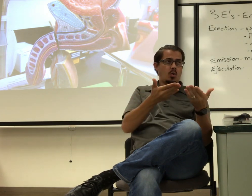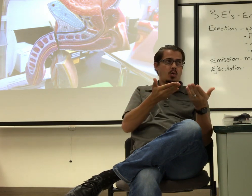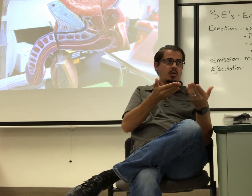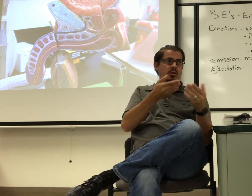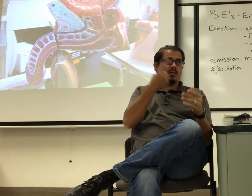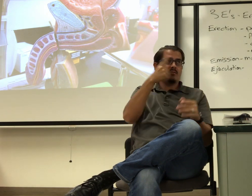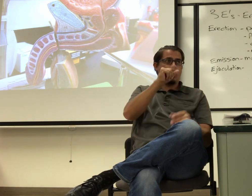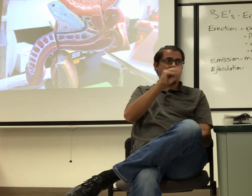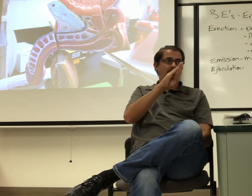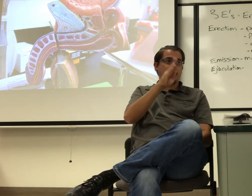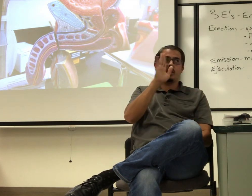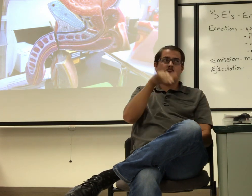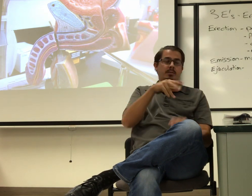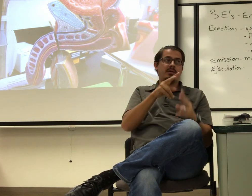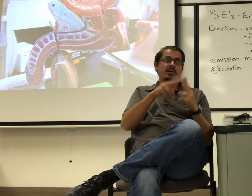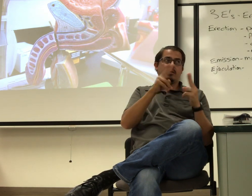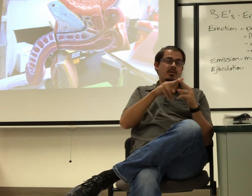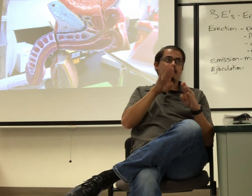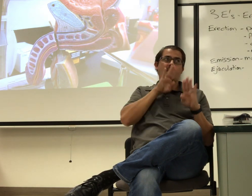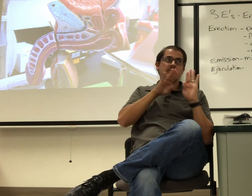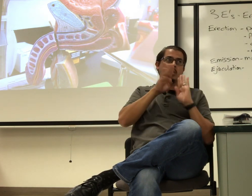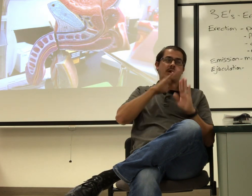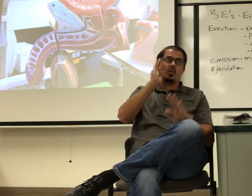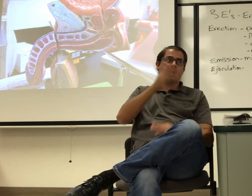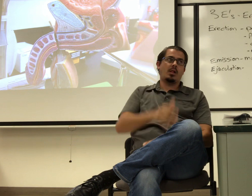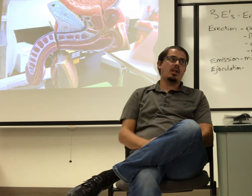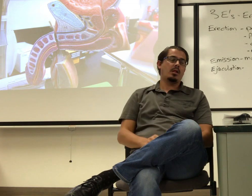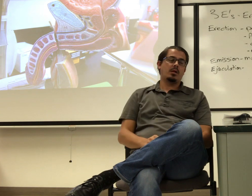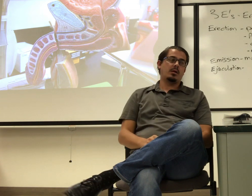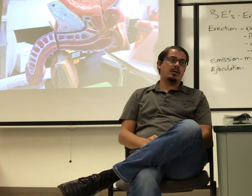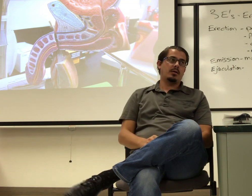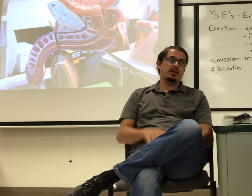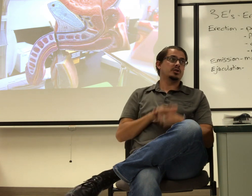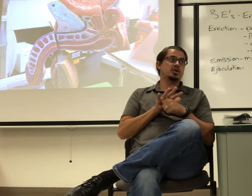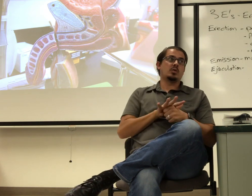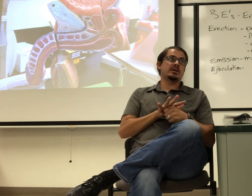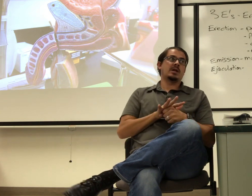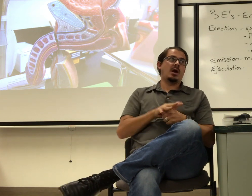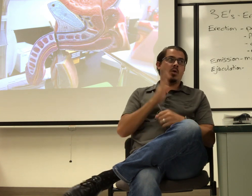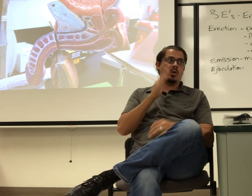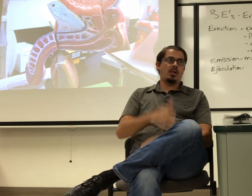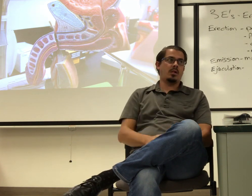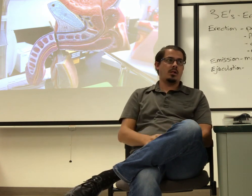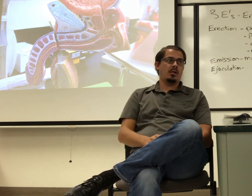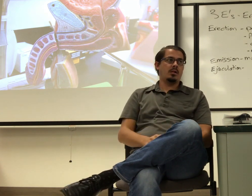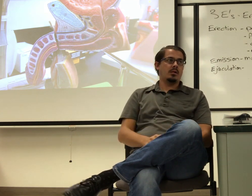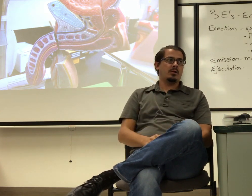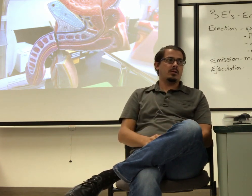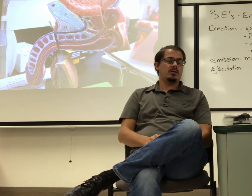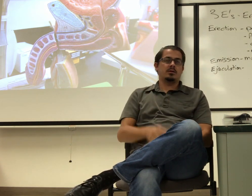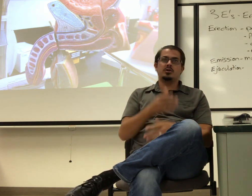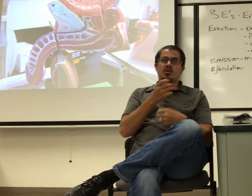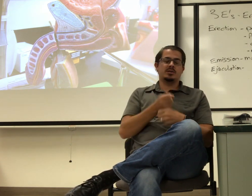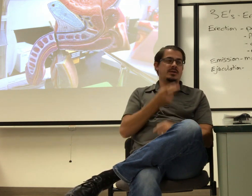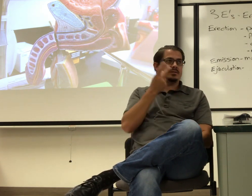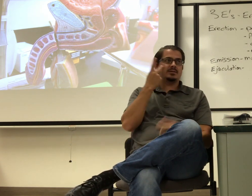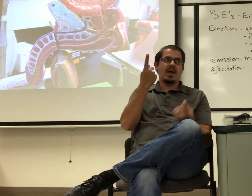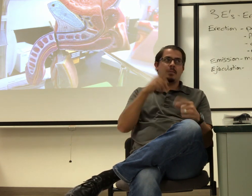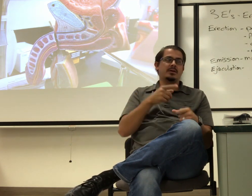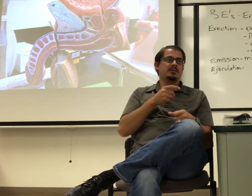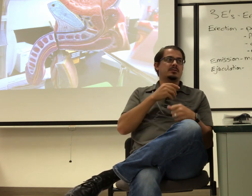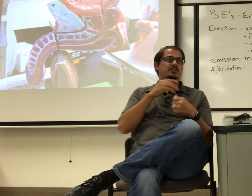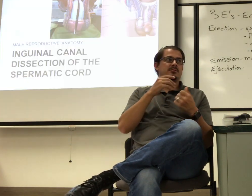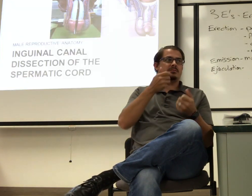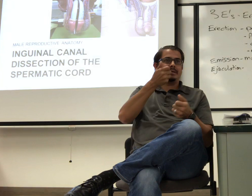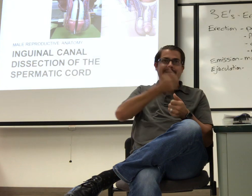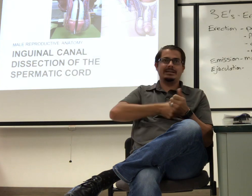in lab, you're going to be very frustrated and stressed out. Just trust me on this. I see it every semester.